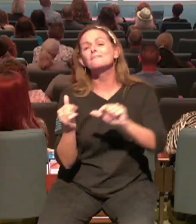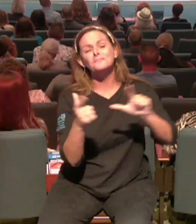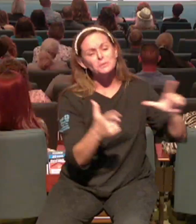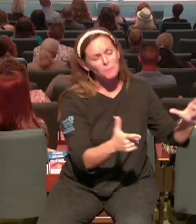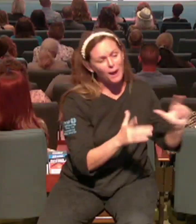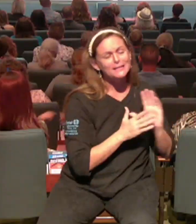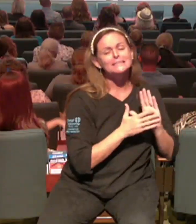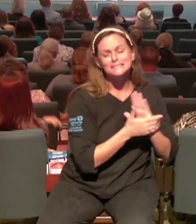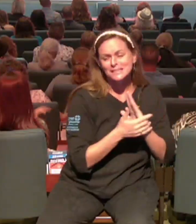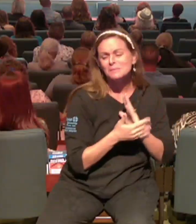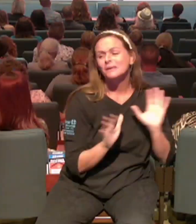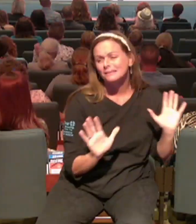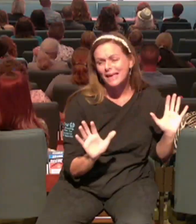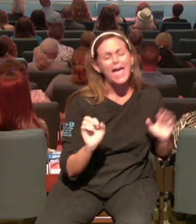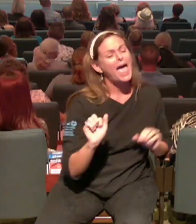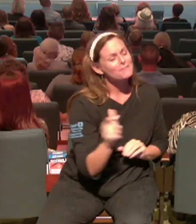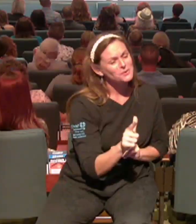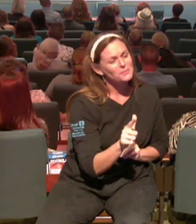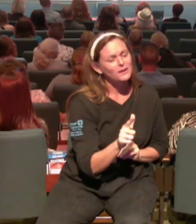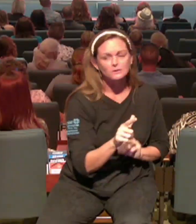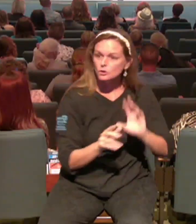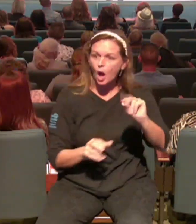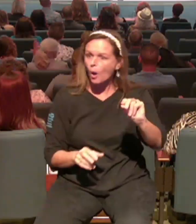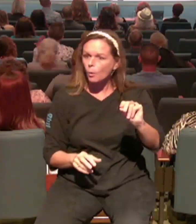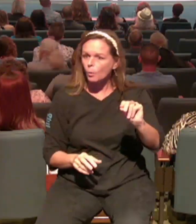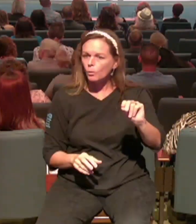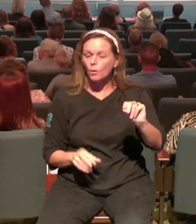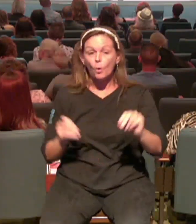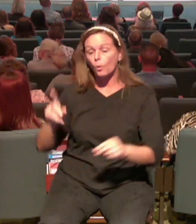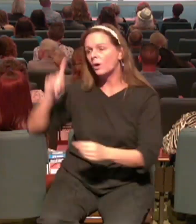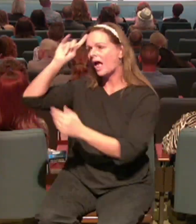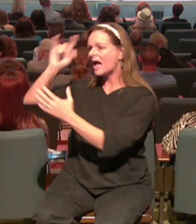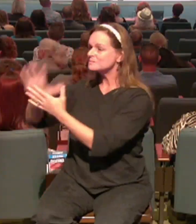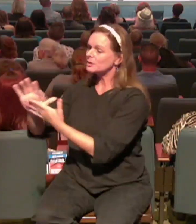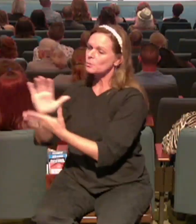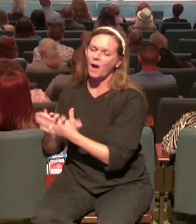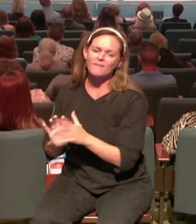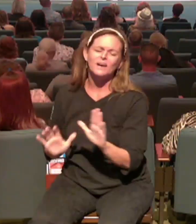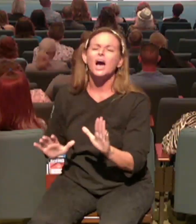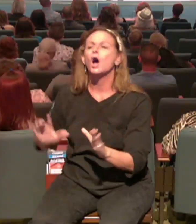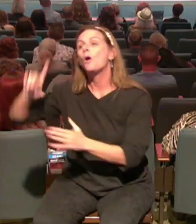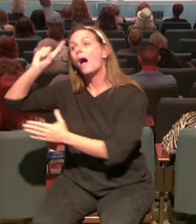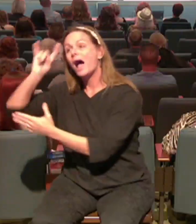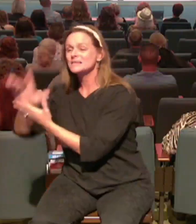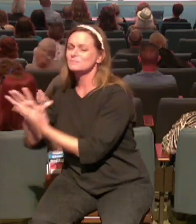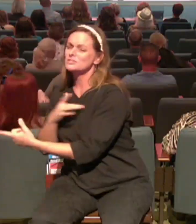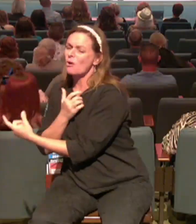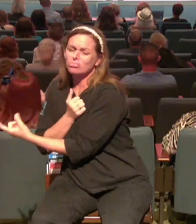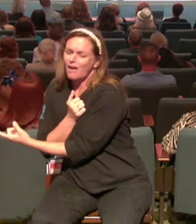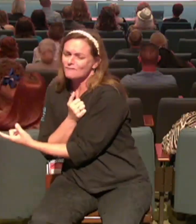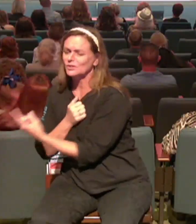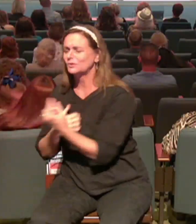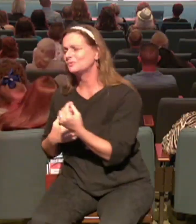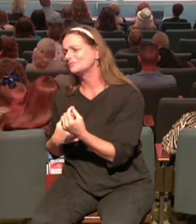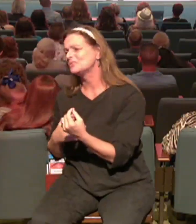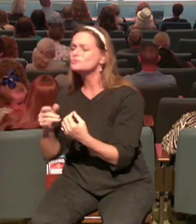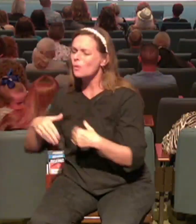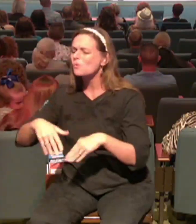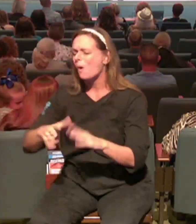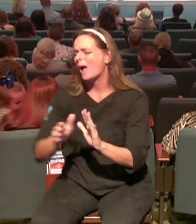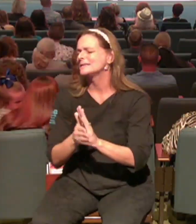upbringing. I understand you're in a marriage. Your husband doesn't really love you. He wasn't doing any of that. He didn't condemn, but he also didn't